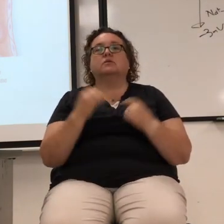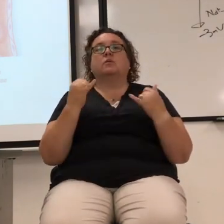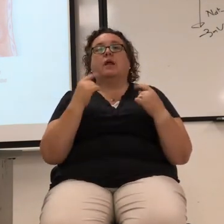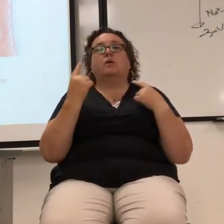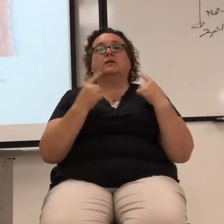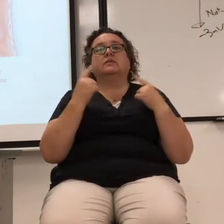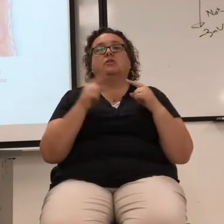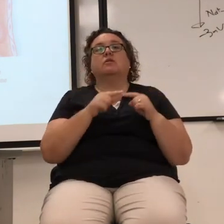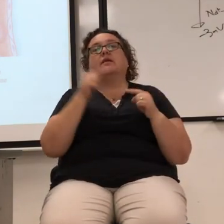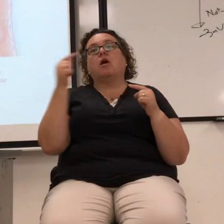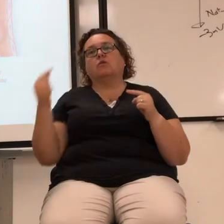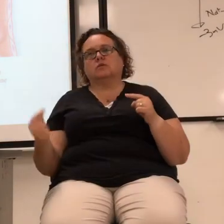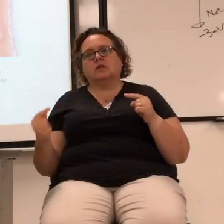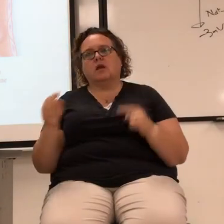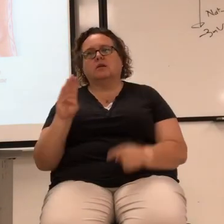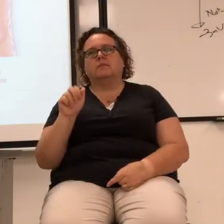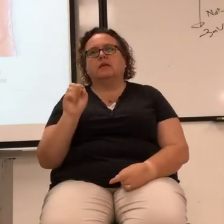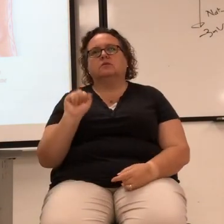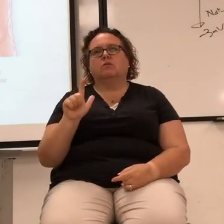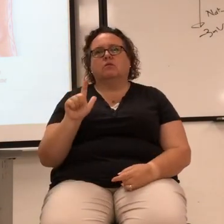side, basal apple.